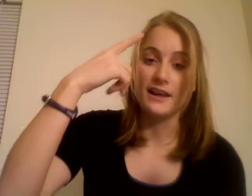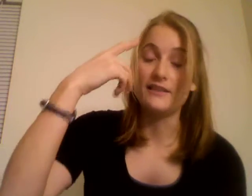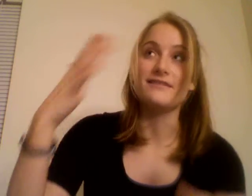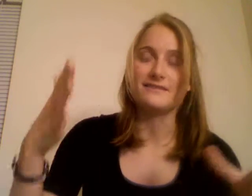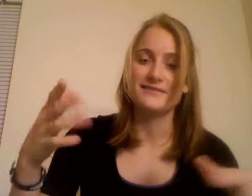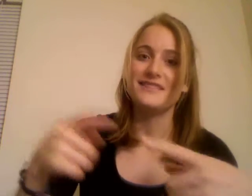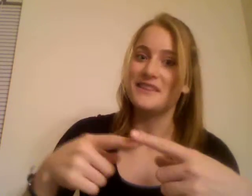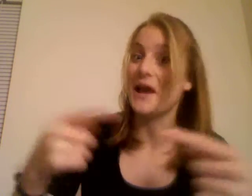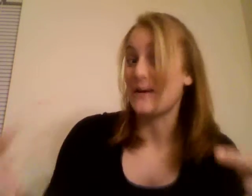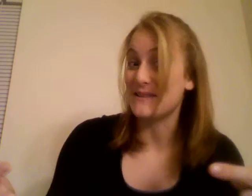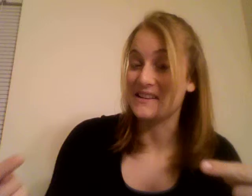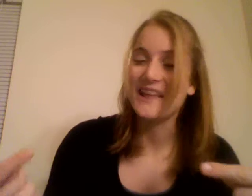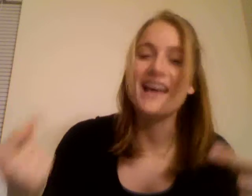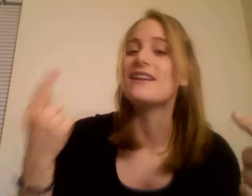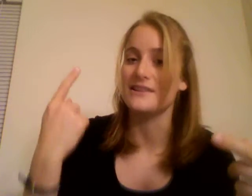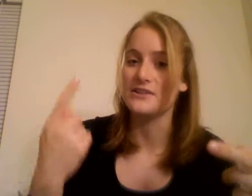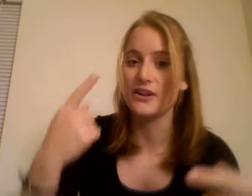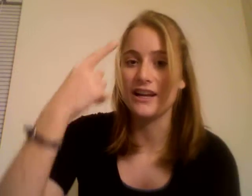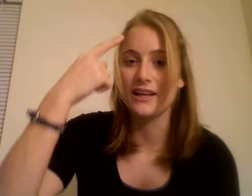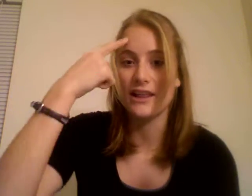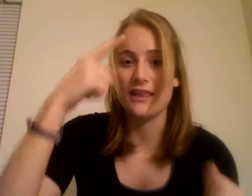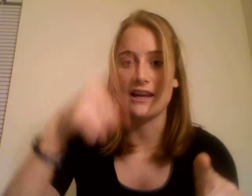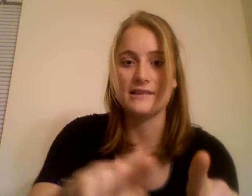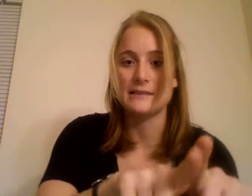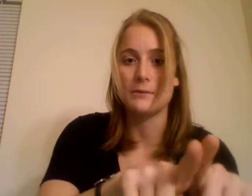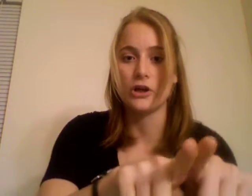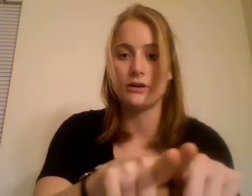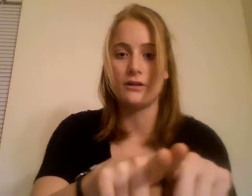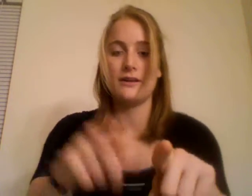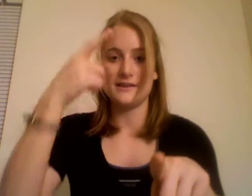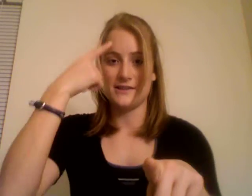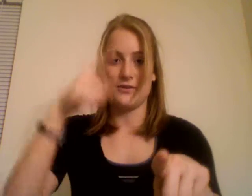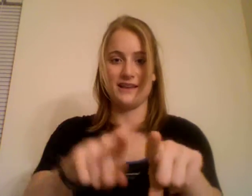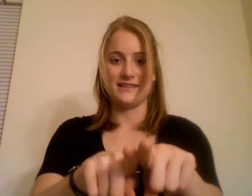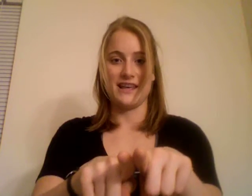And the opposite of that is agree, think similar. So think together.